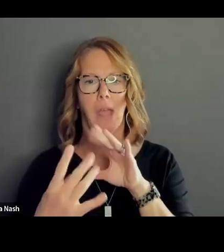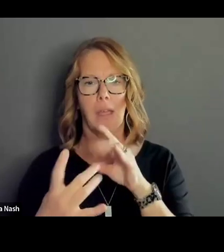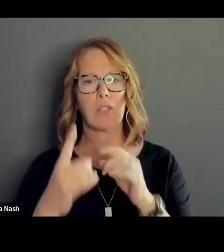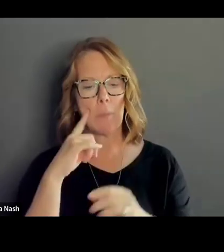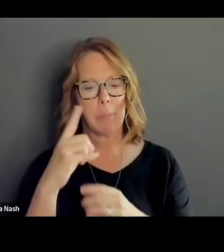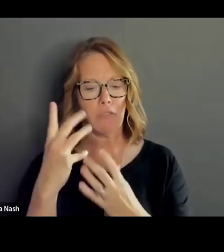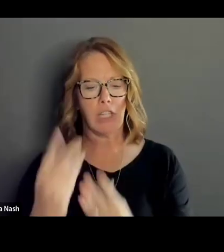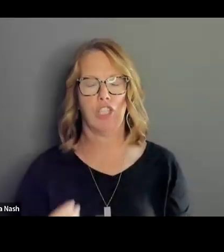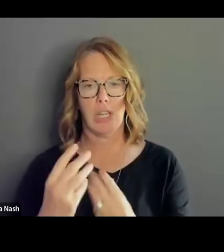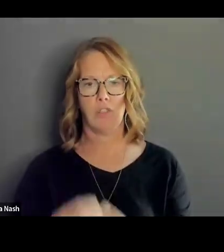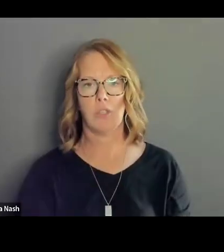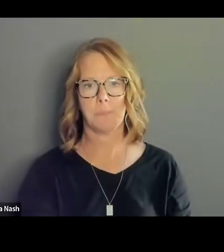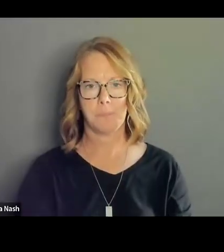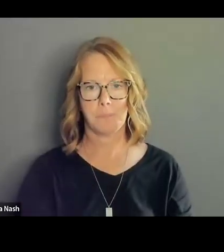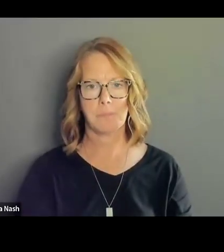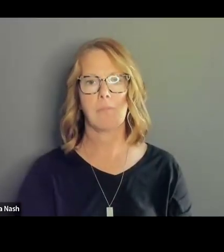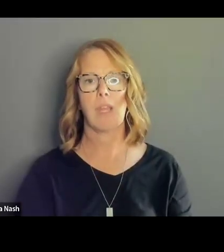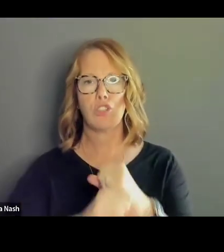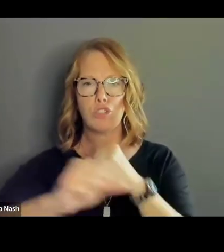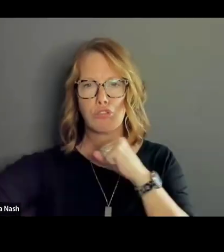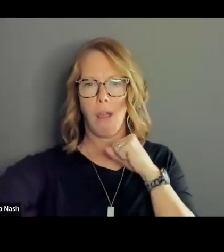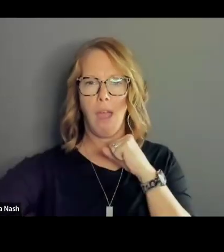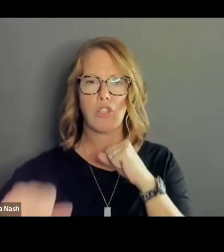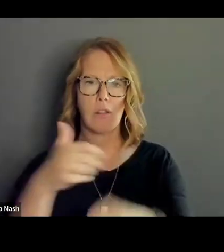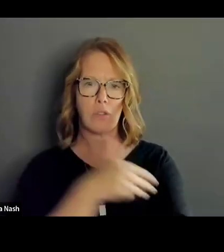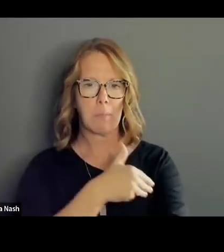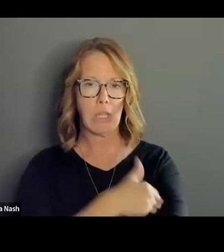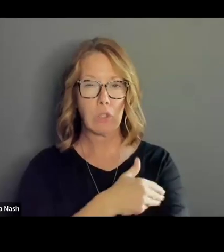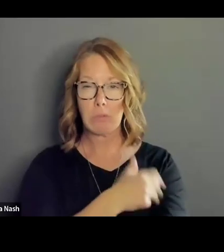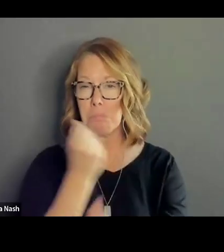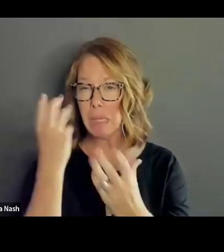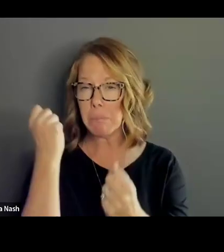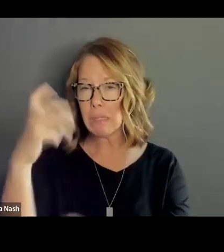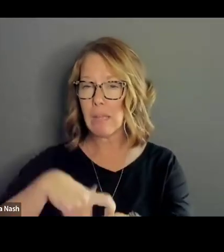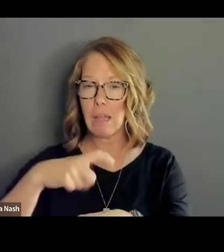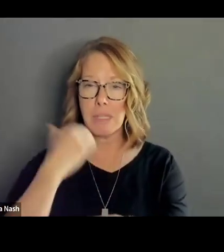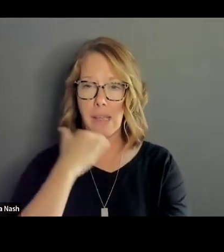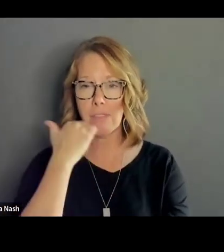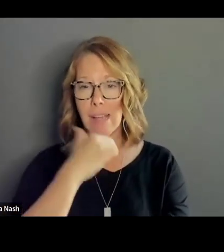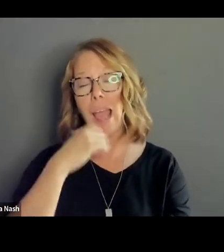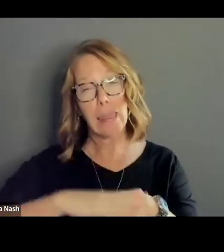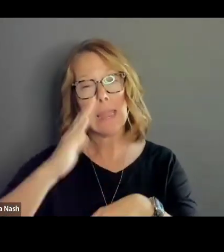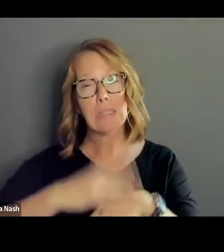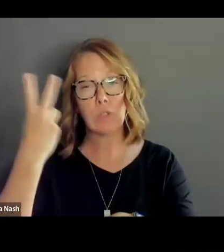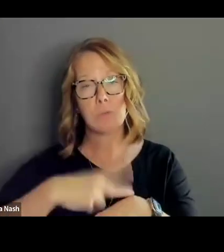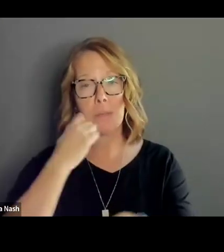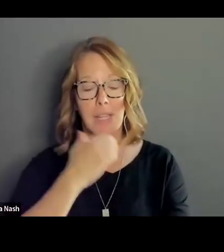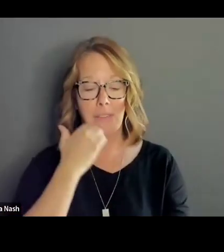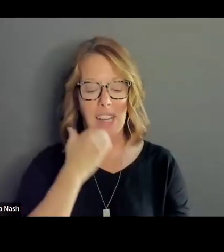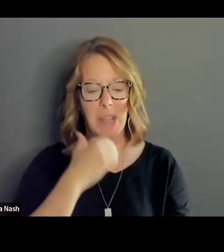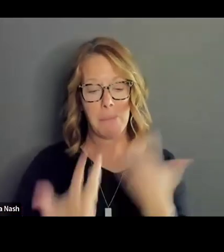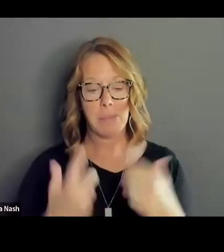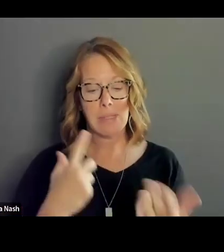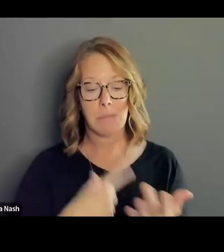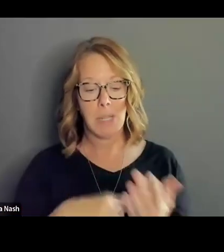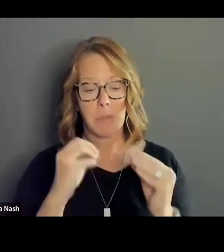very gently stretch those muscles out several times a day, at least twice a day, and maybe even